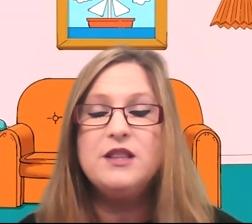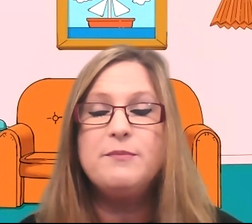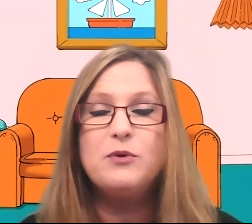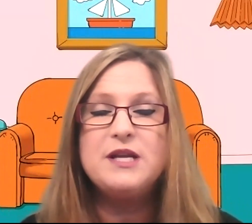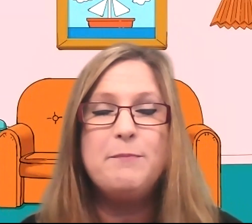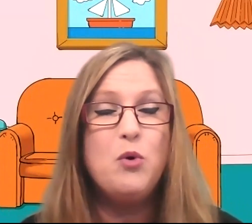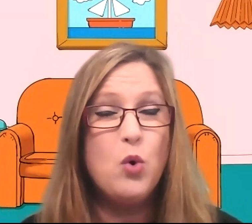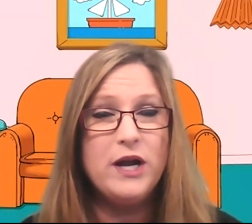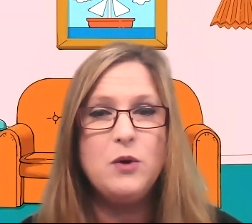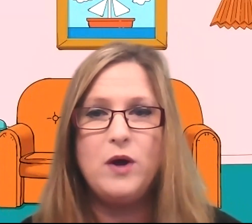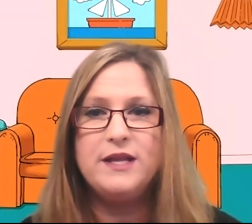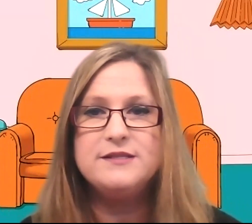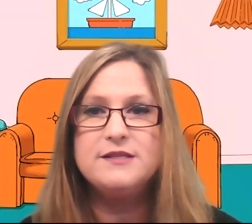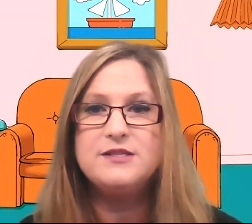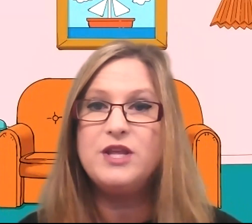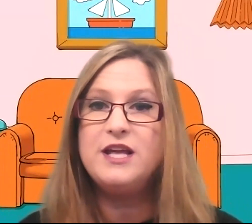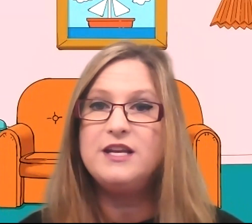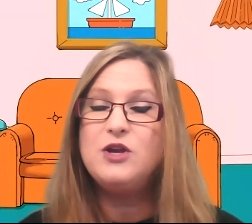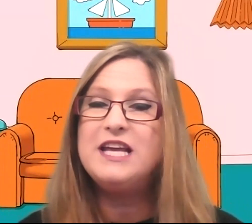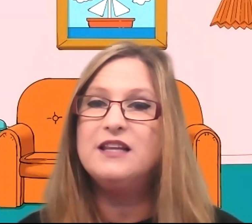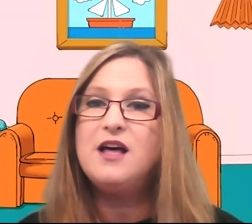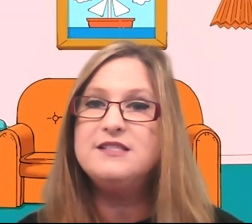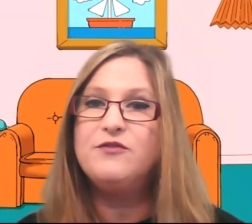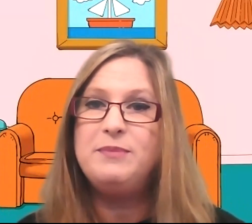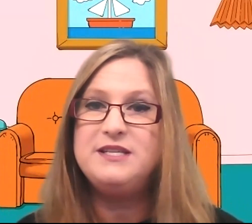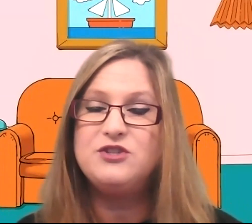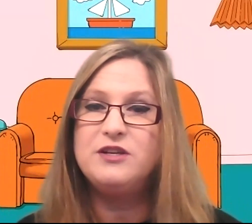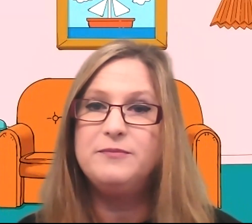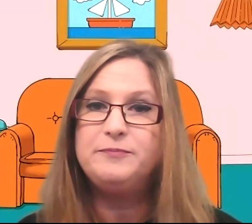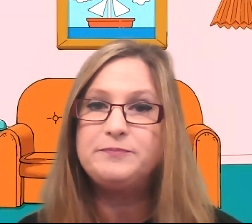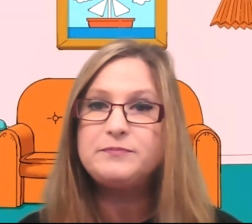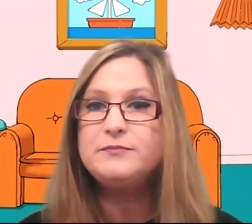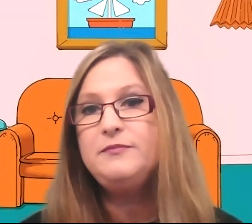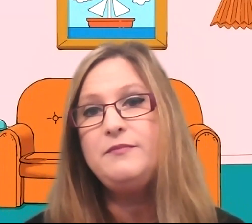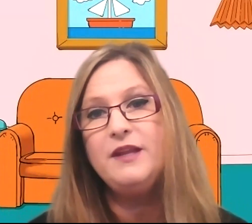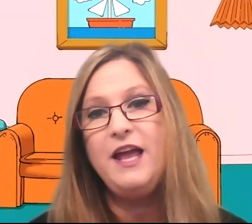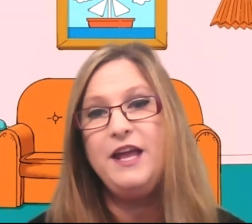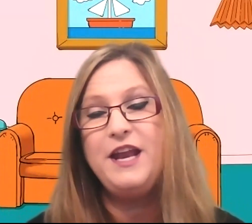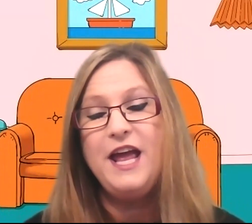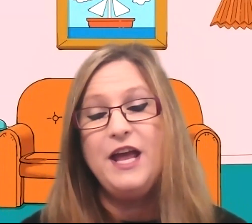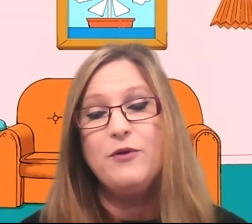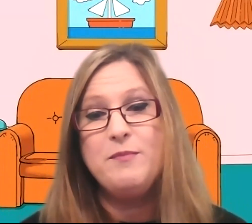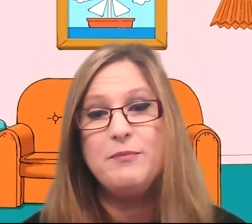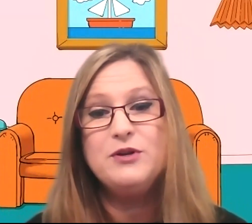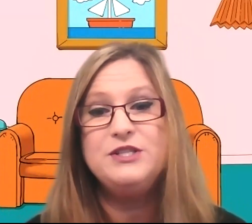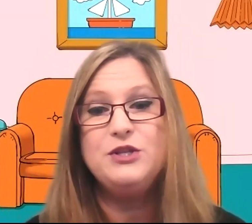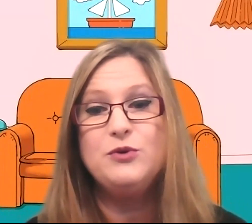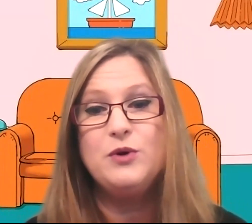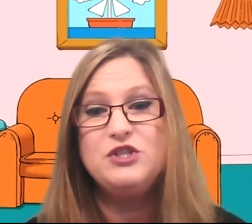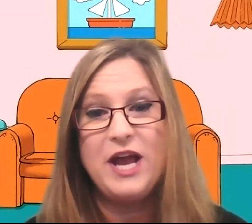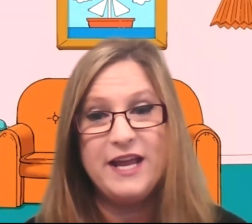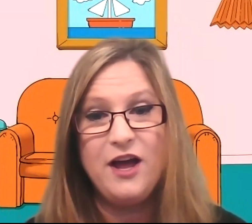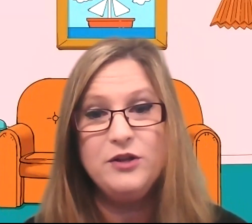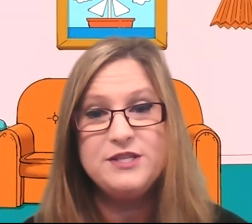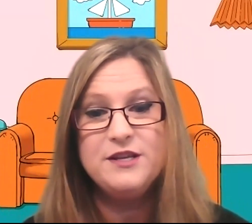Focus on the most important ones so that you can get lots of repetition. And remember